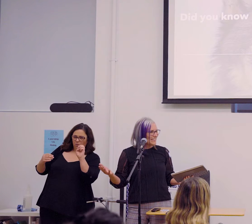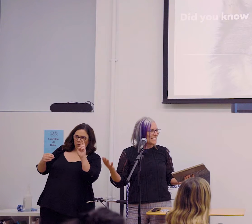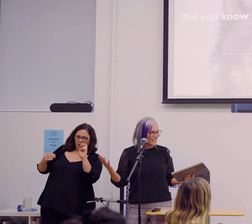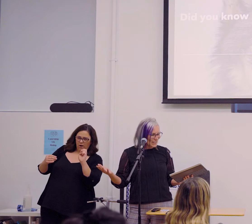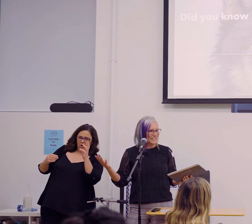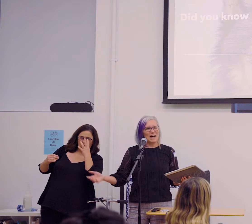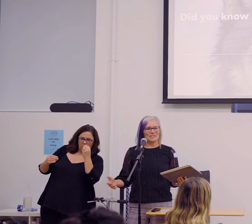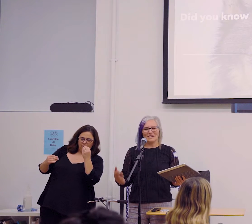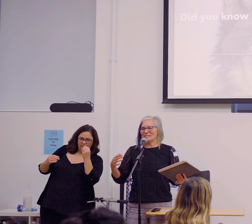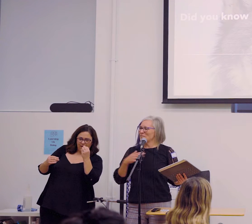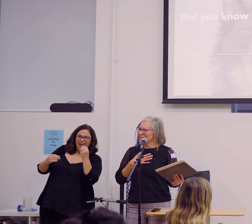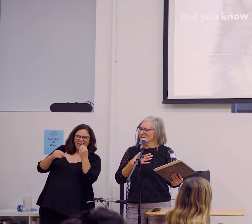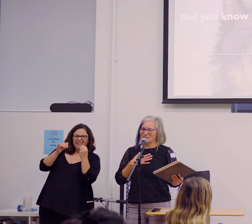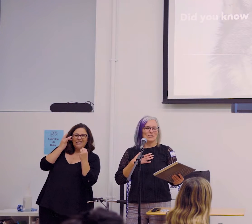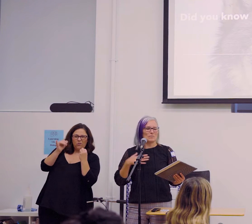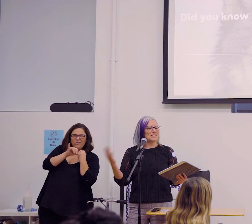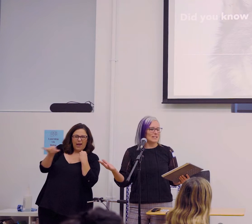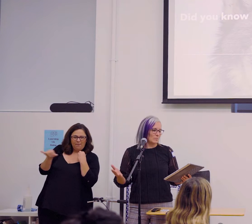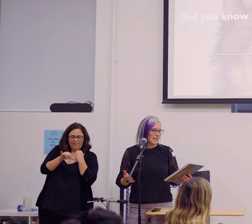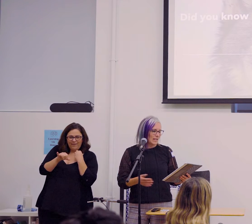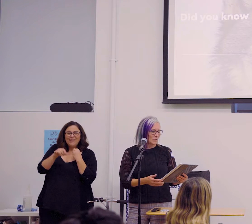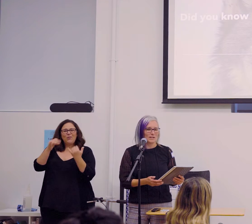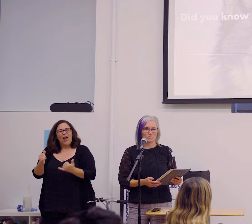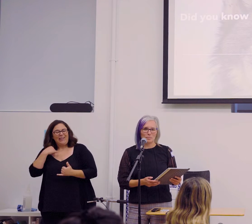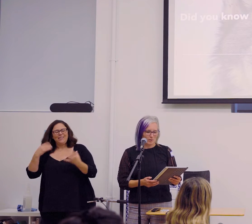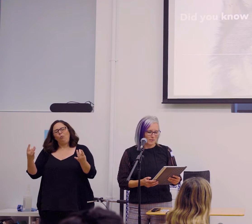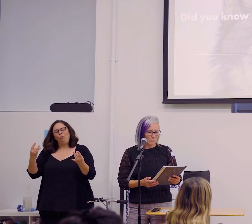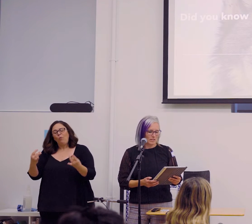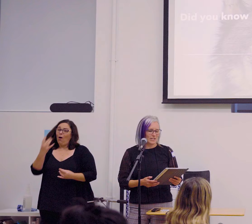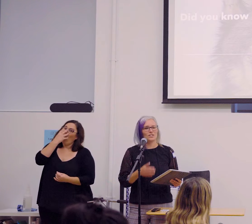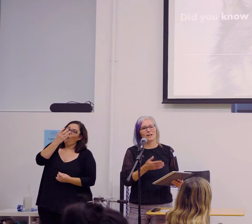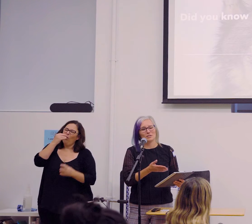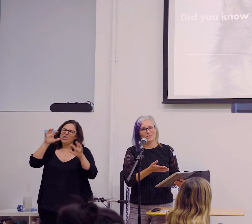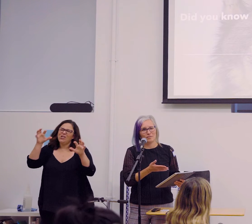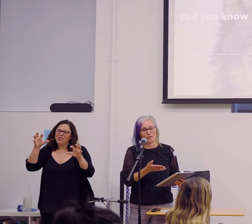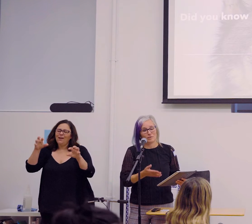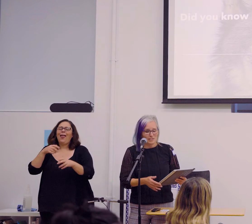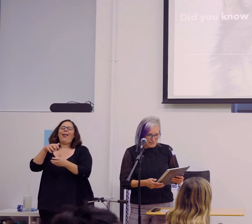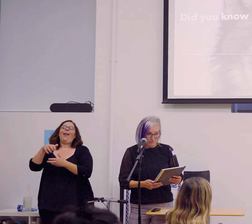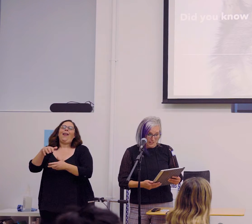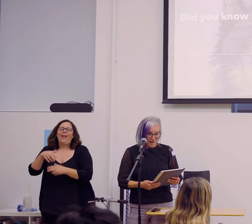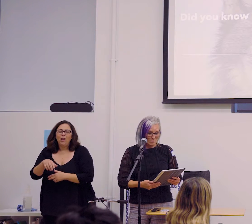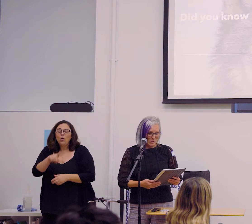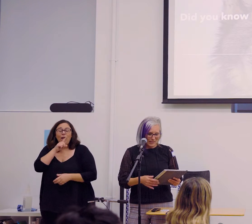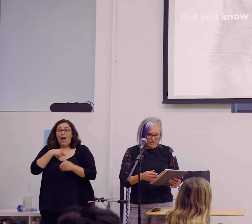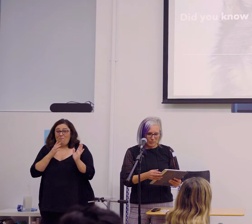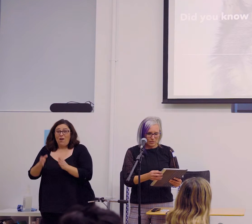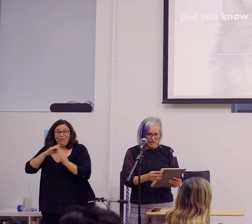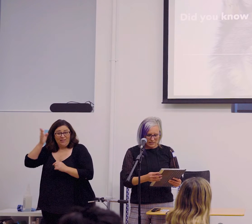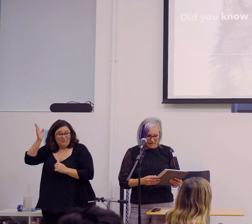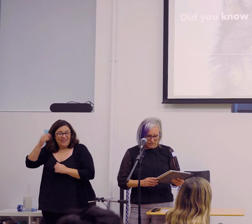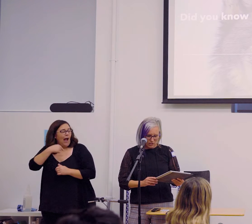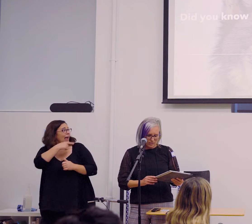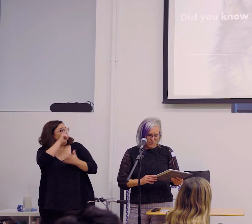But they got us laughing. It makes me feel good, because as many times as I've prepared for this presentation, I actually laugh at those each and every time. So it's